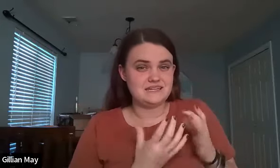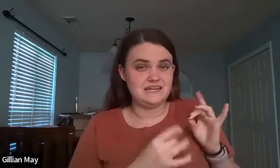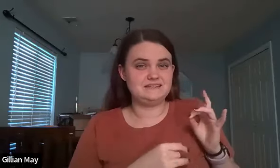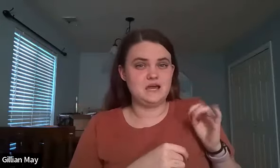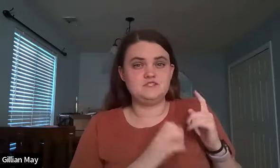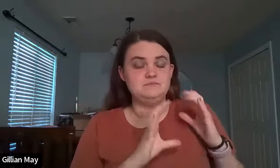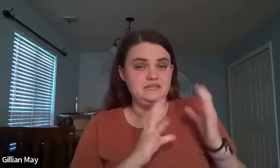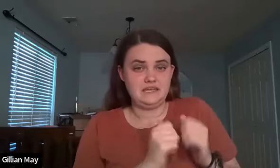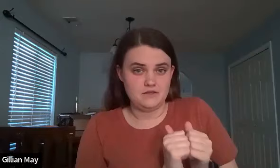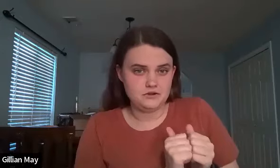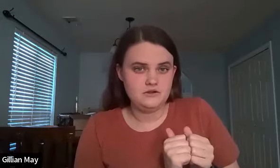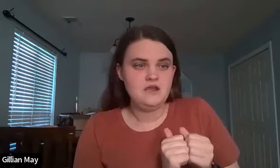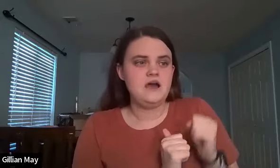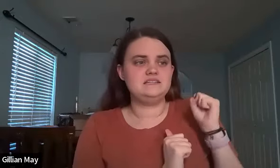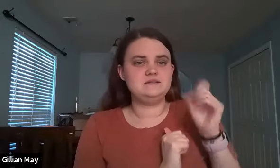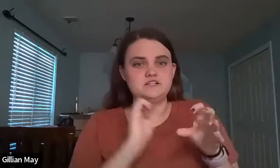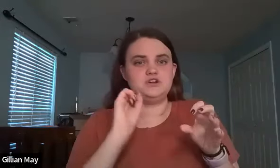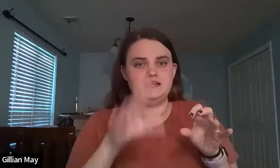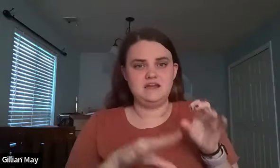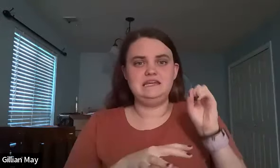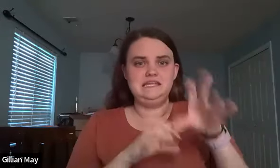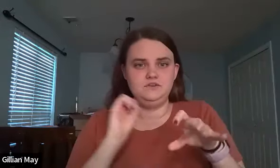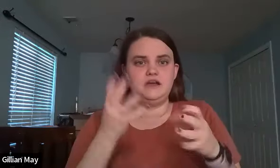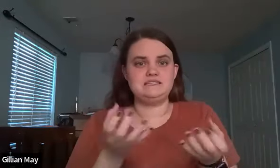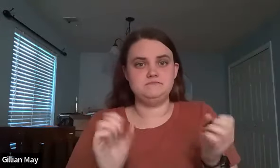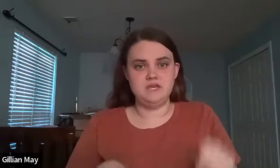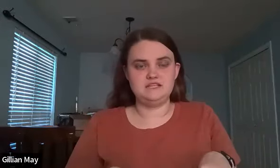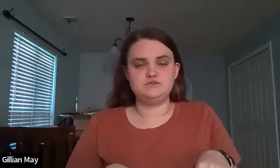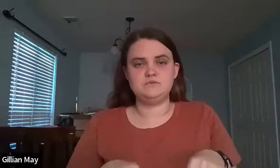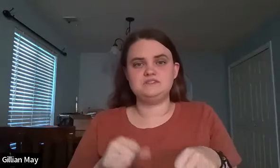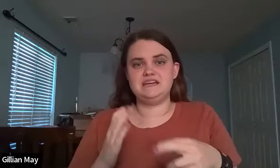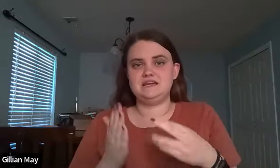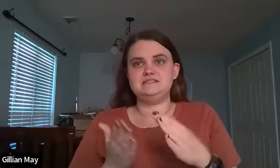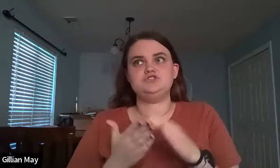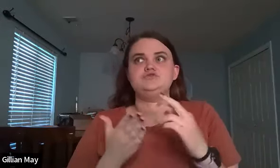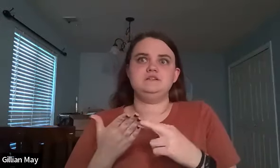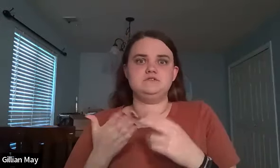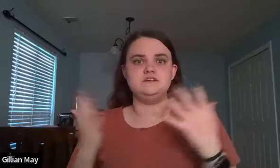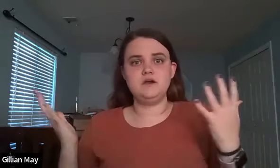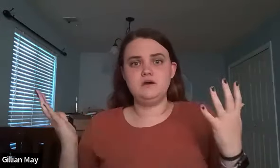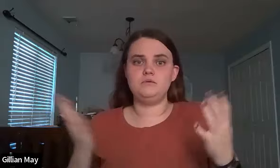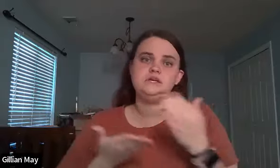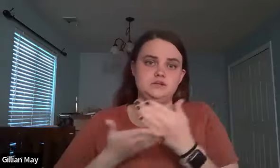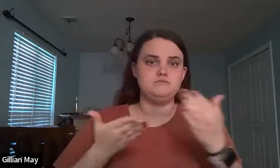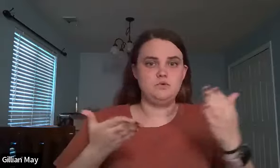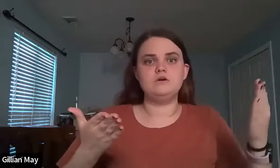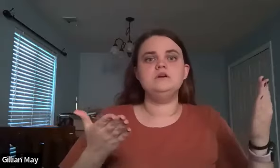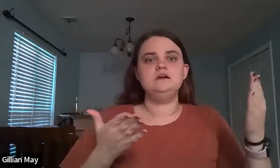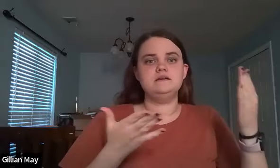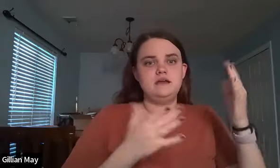and 8 times to be together, I typically try to kind of give you guys as many. So it's almost like a nice extra resource of, oh, well, here's more. I